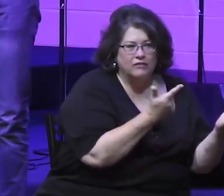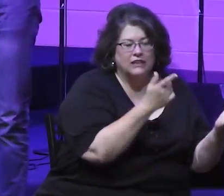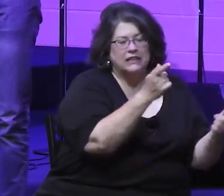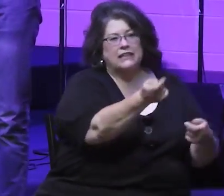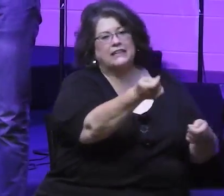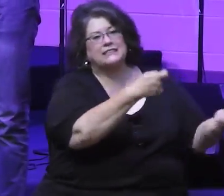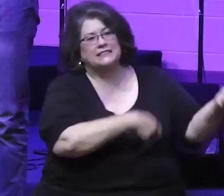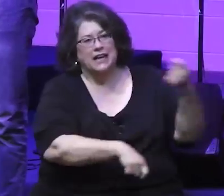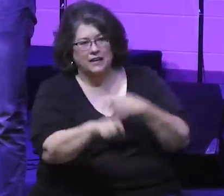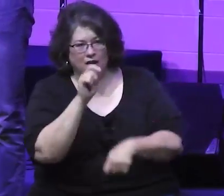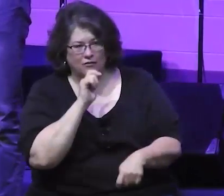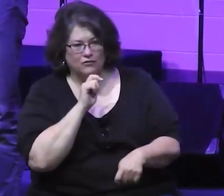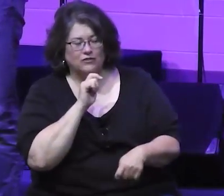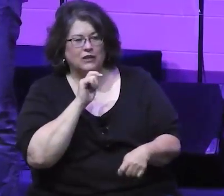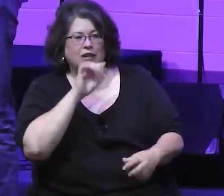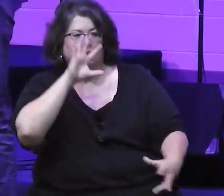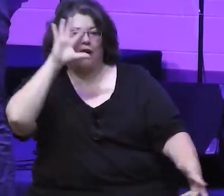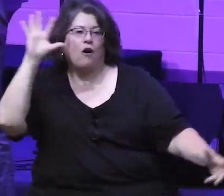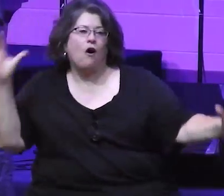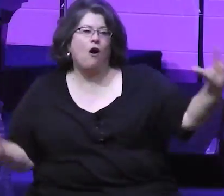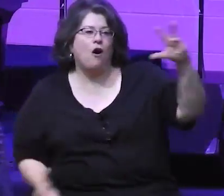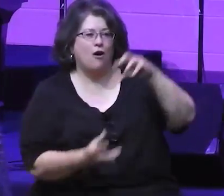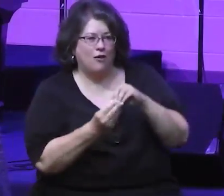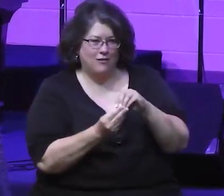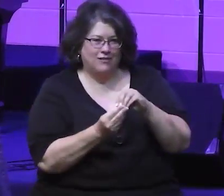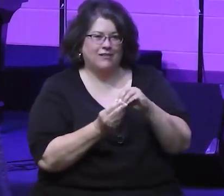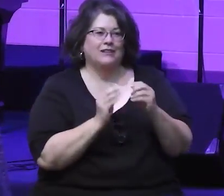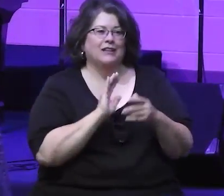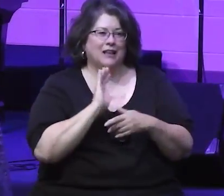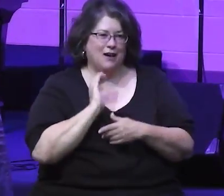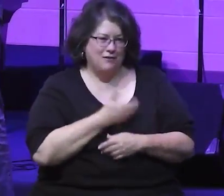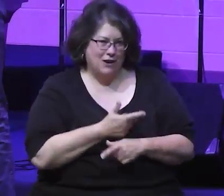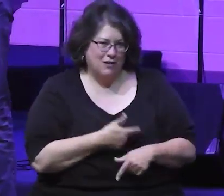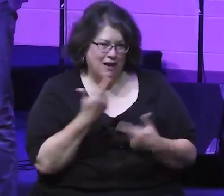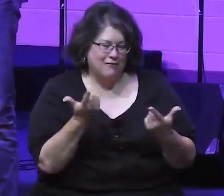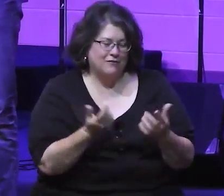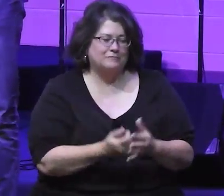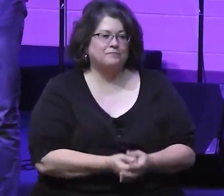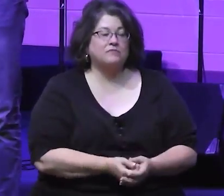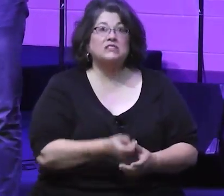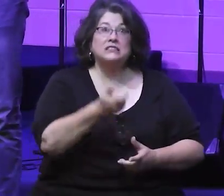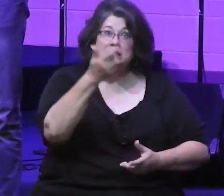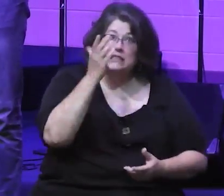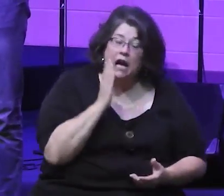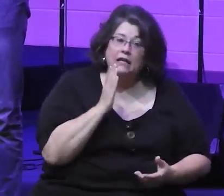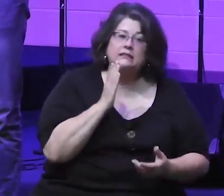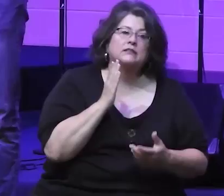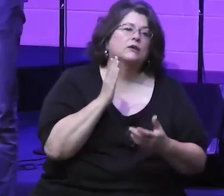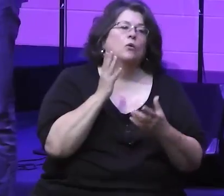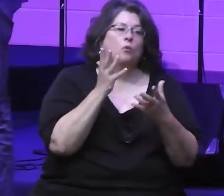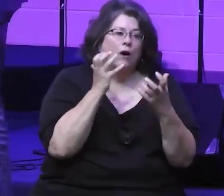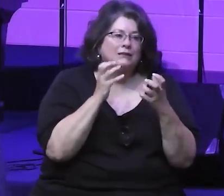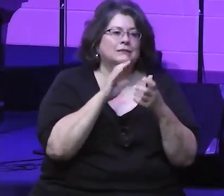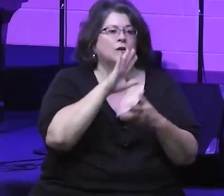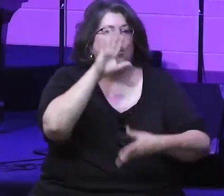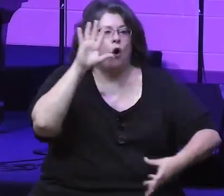entirety of a Christian's life is spiritual, is important to God, and he wants all of it.